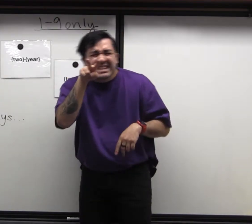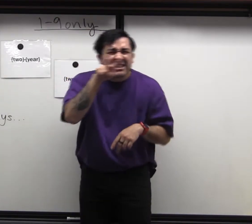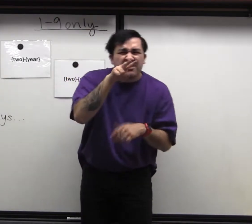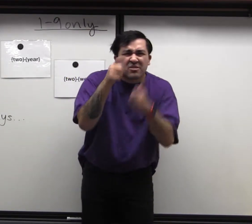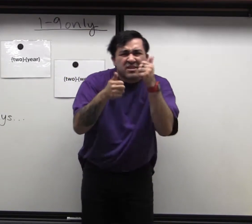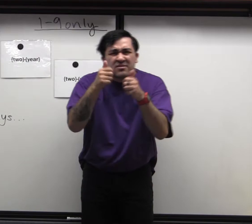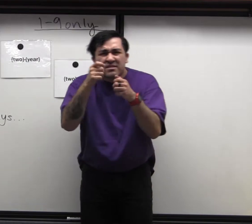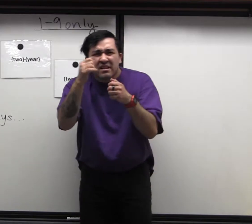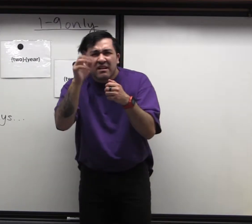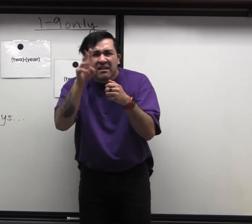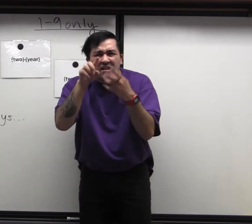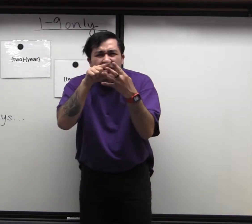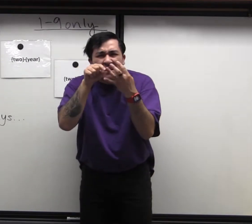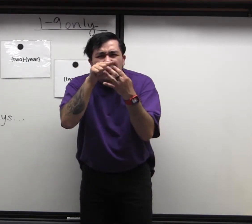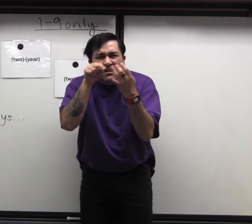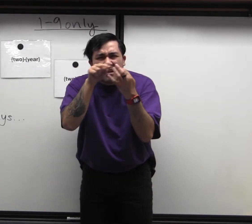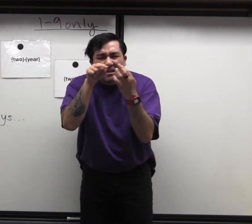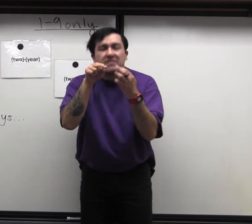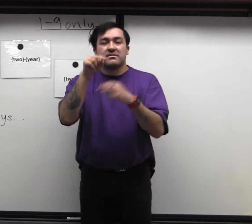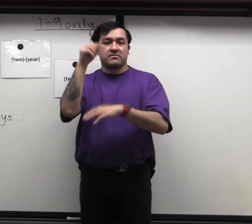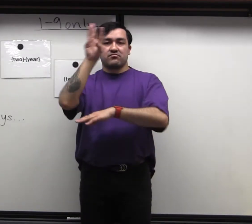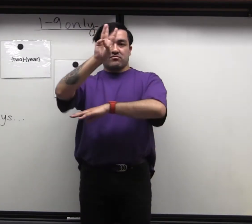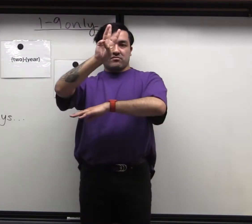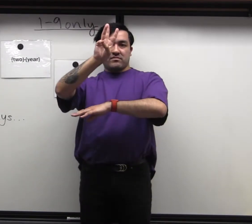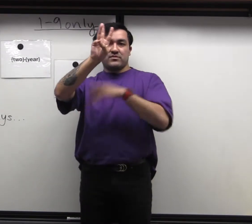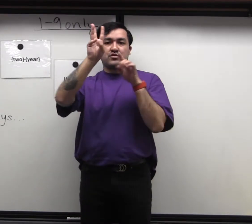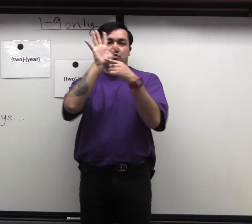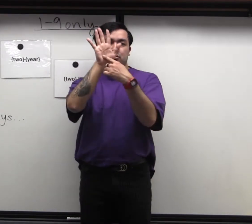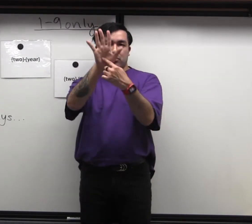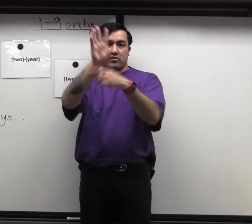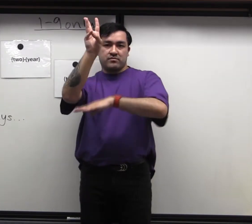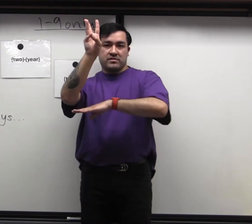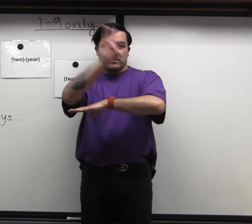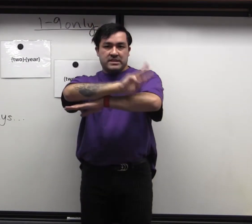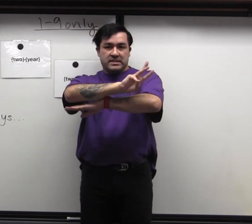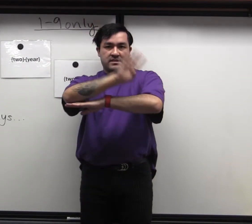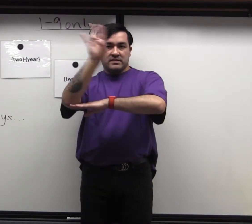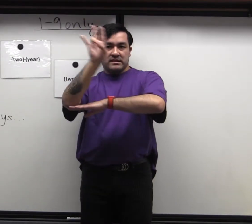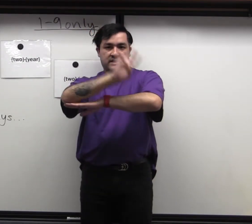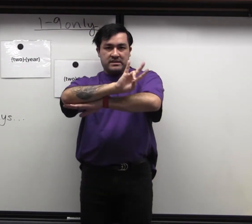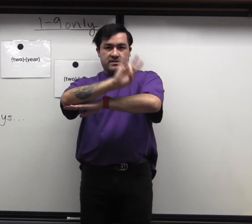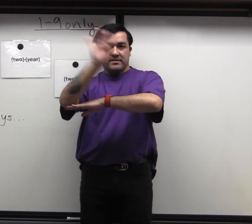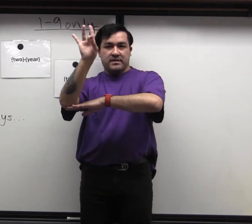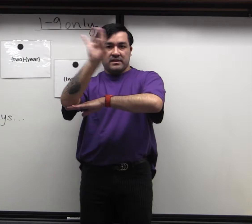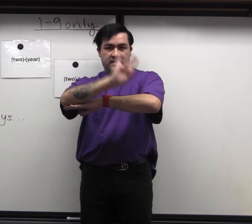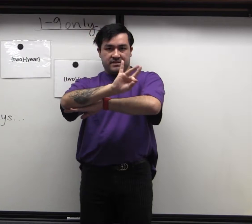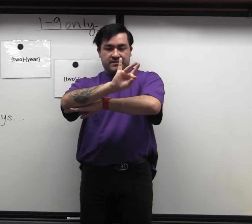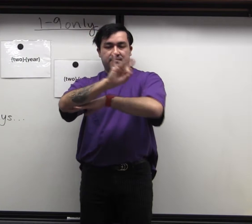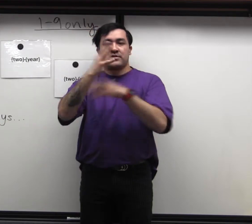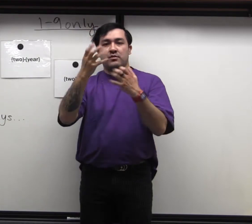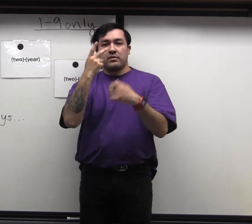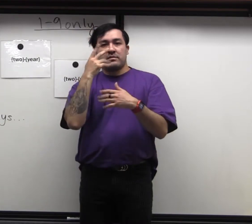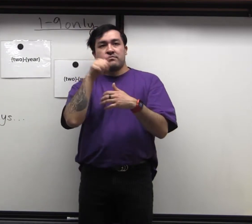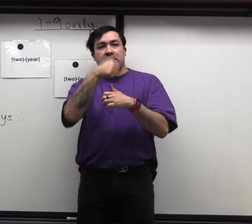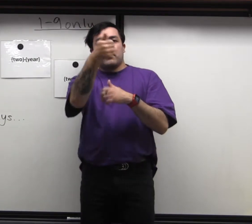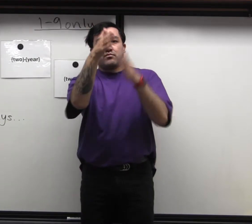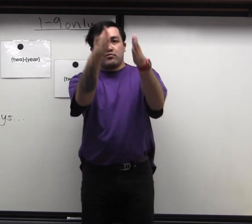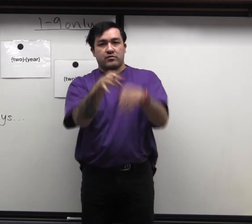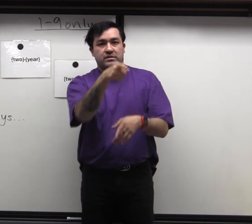outwards. Always make sure that we can see your palm on 6, 7, 8, 9, 10, right? If you don't want to turn it around, because that's very difficult to